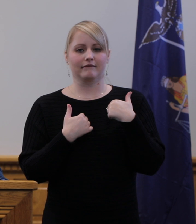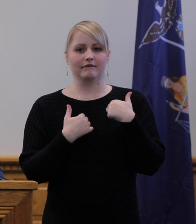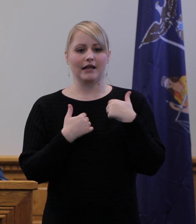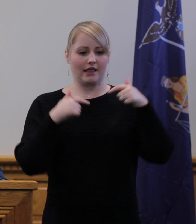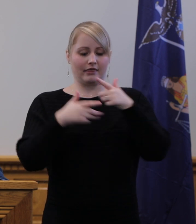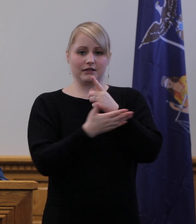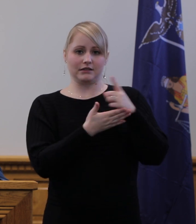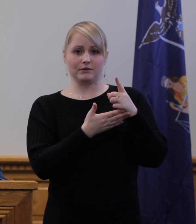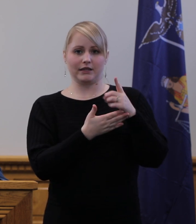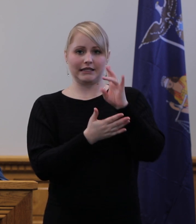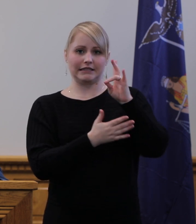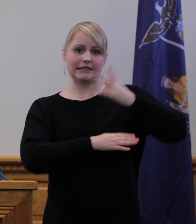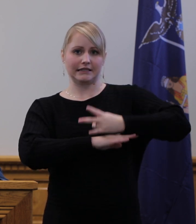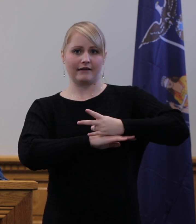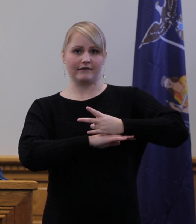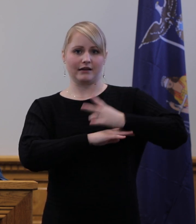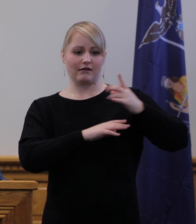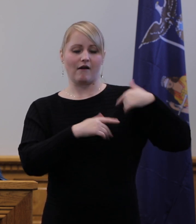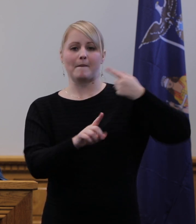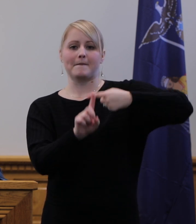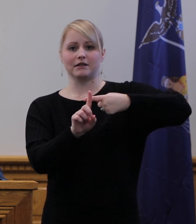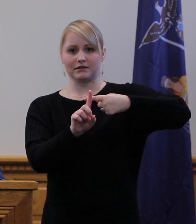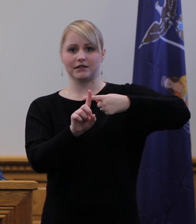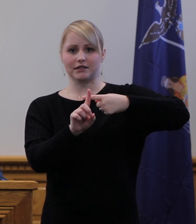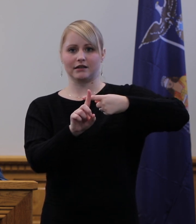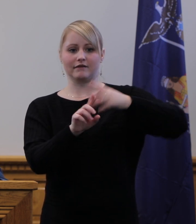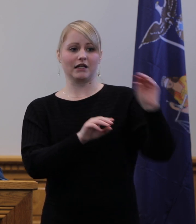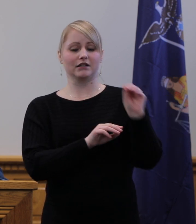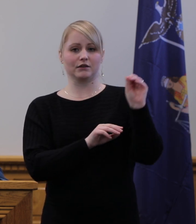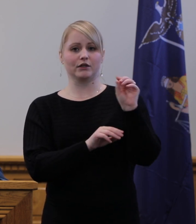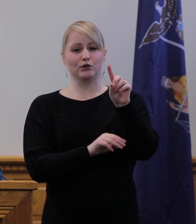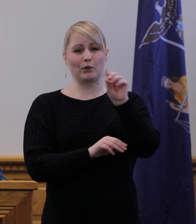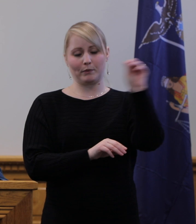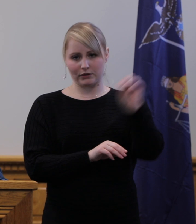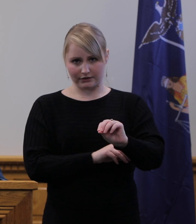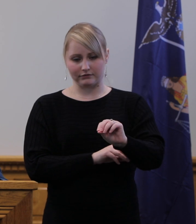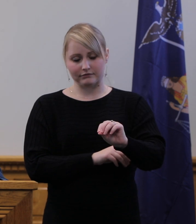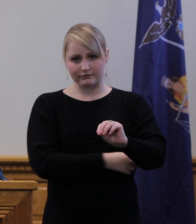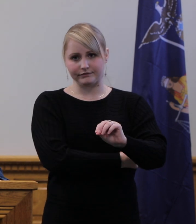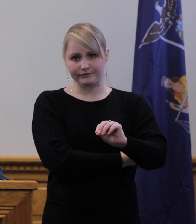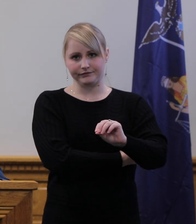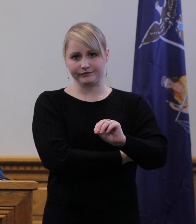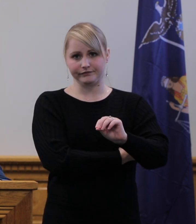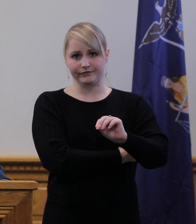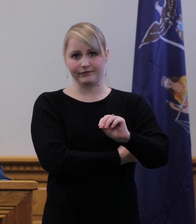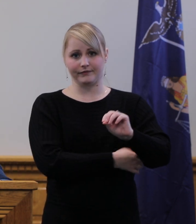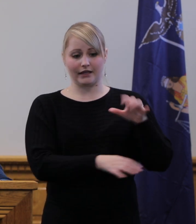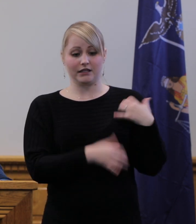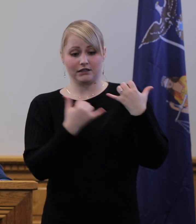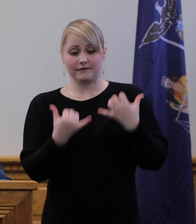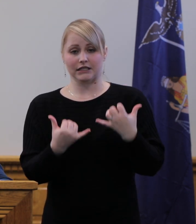rolling average of people who have tested positive for COVID in Oswego County is 1%. As of